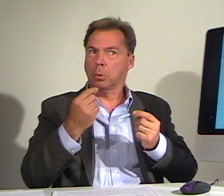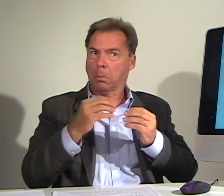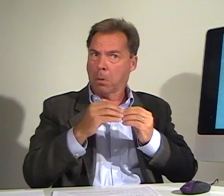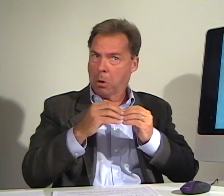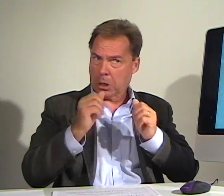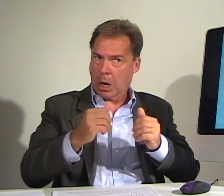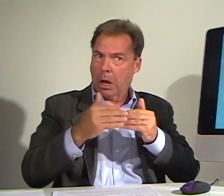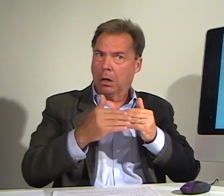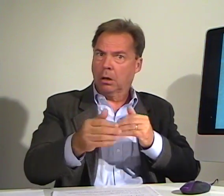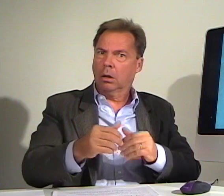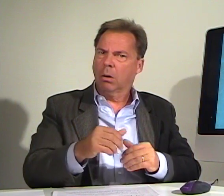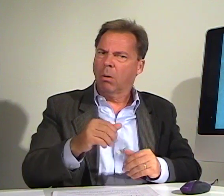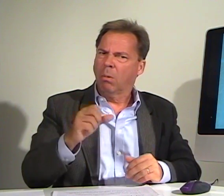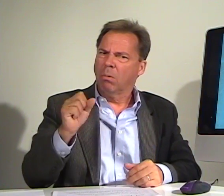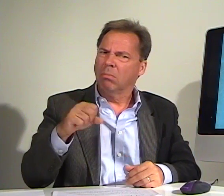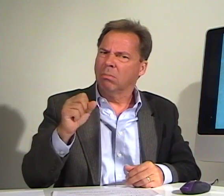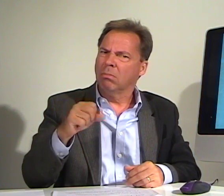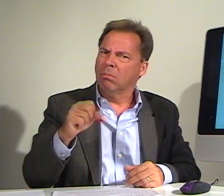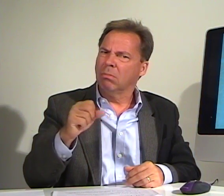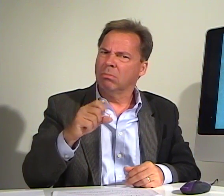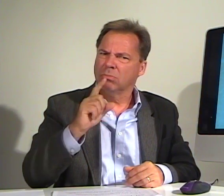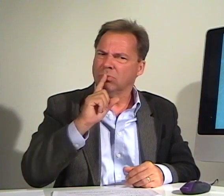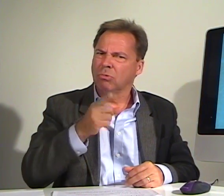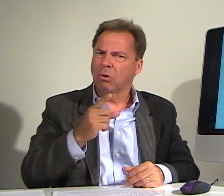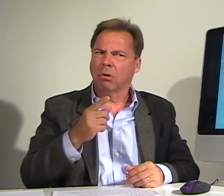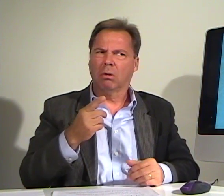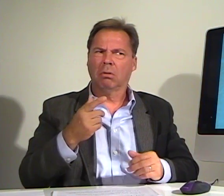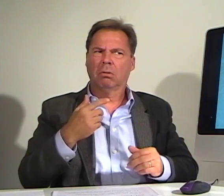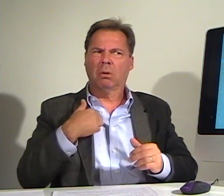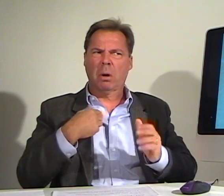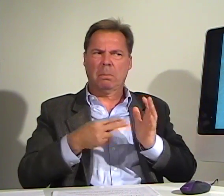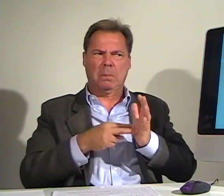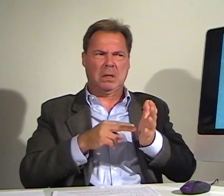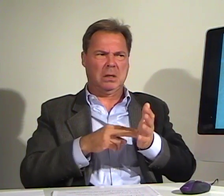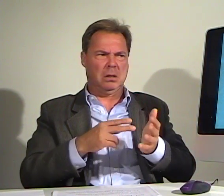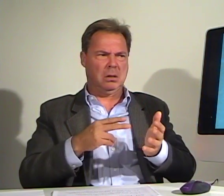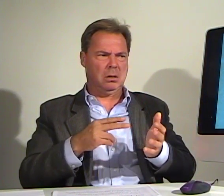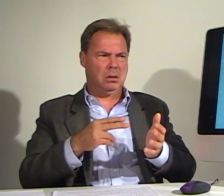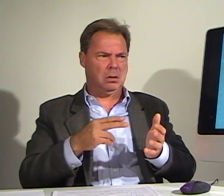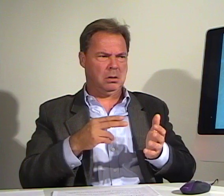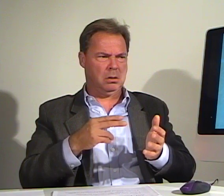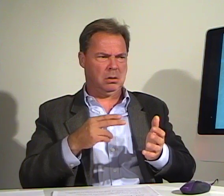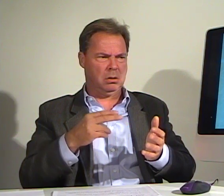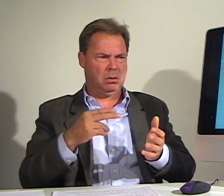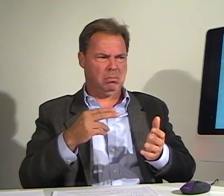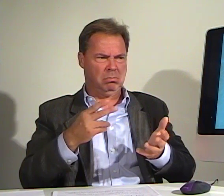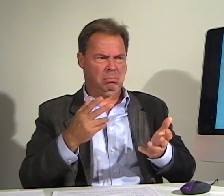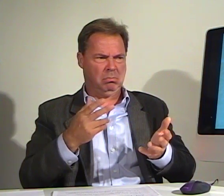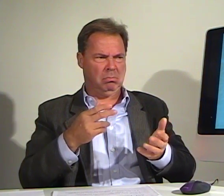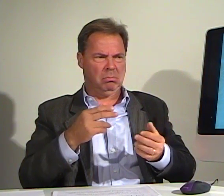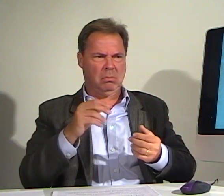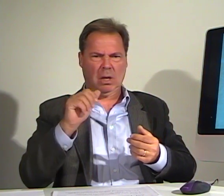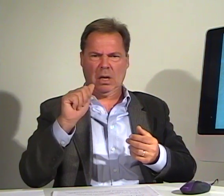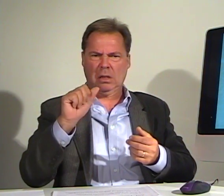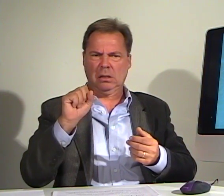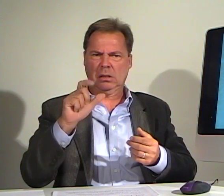So here we see it says, what more can be done? Is there more that can be done? And I would say